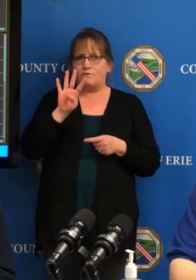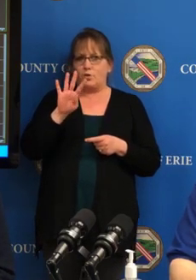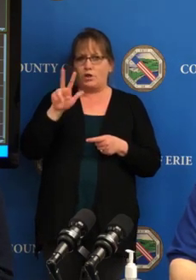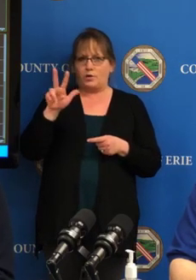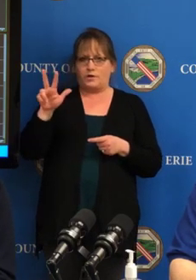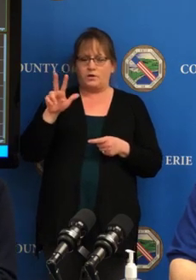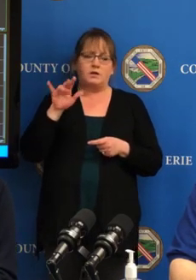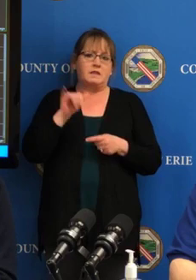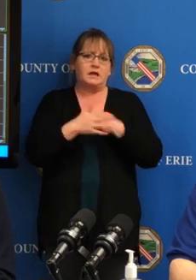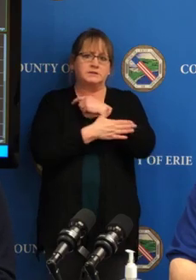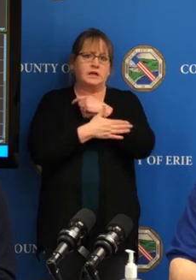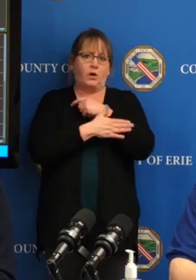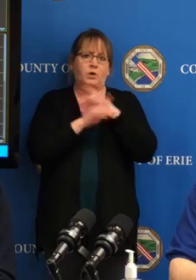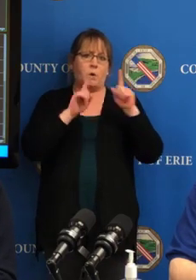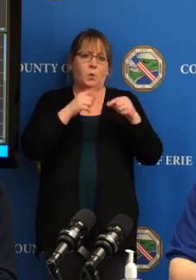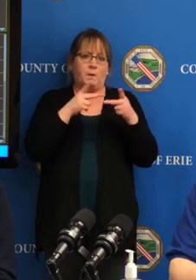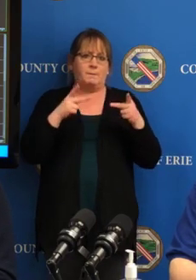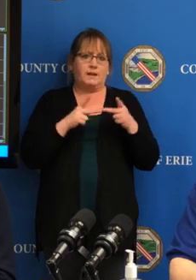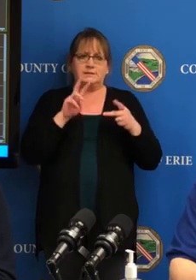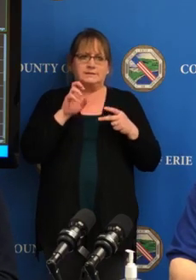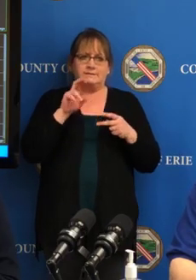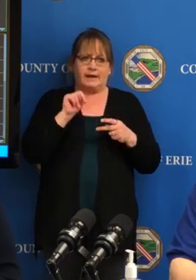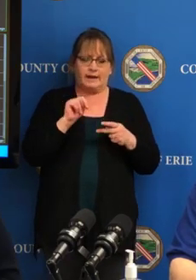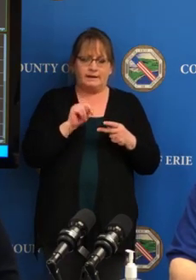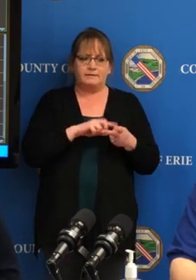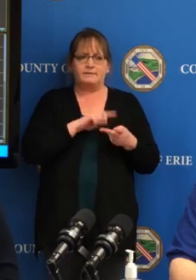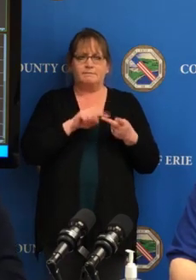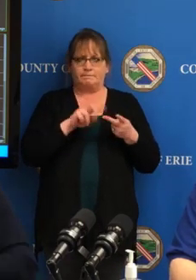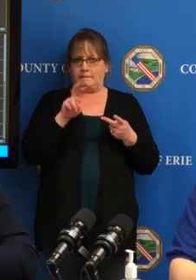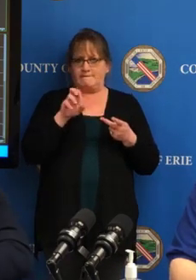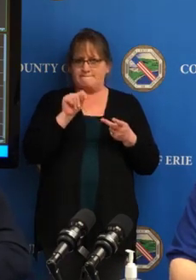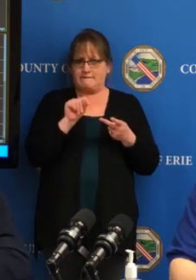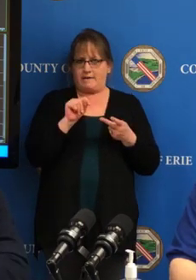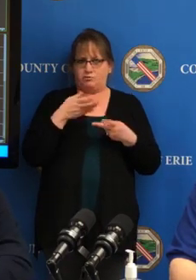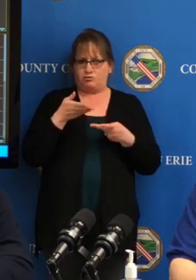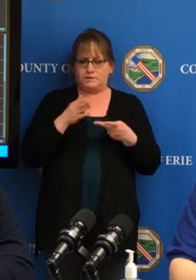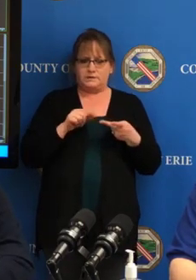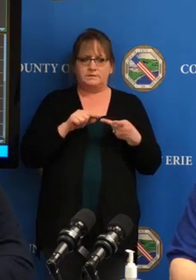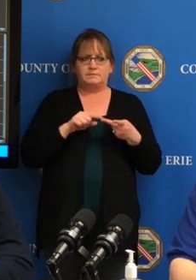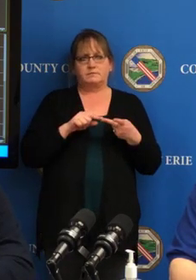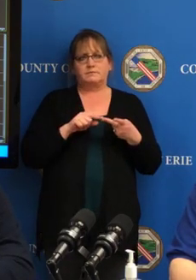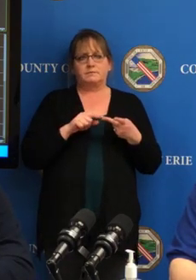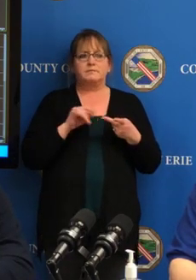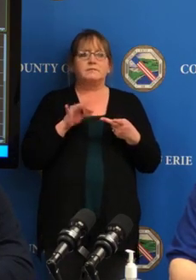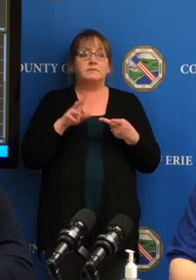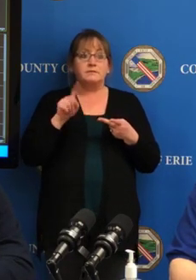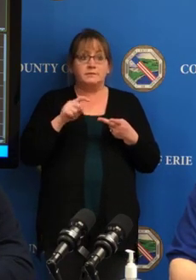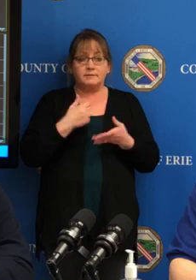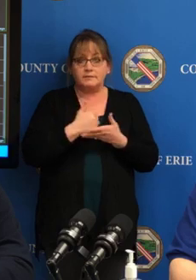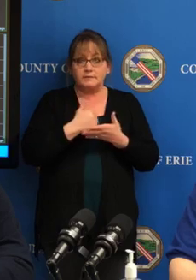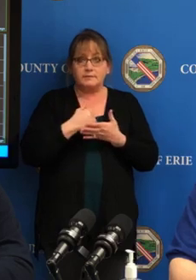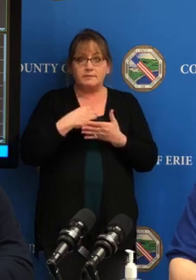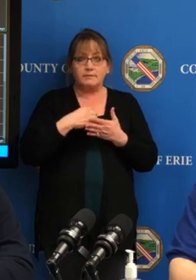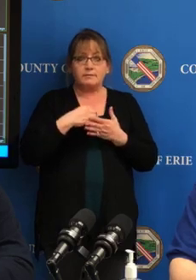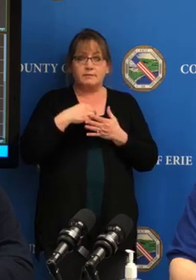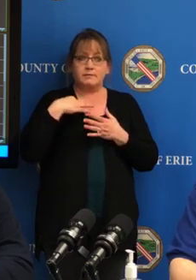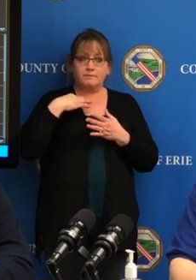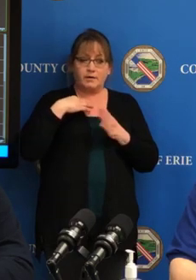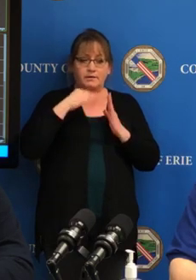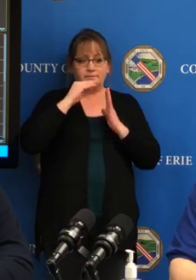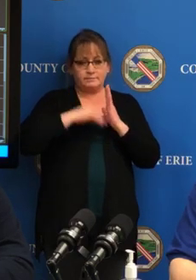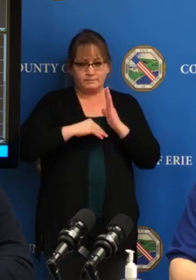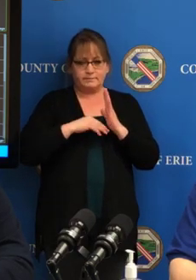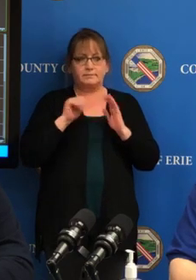county going places van. Then with regard to veterans, if you need help with filing a veteran's claim, you can